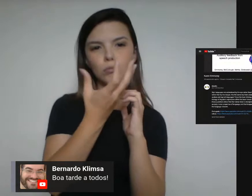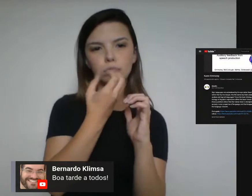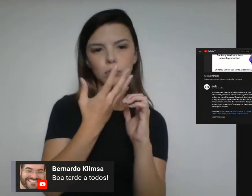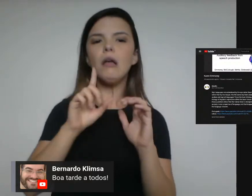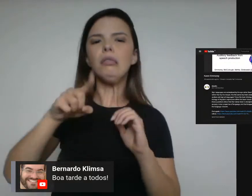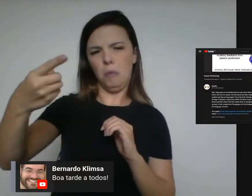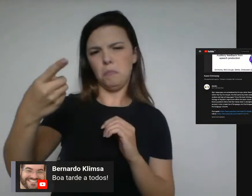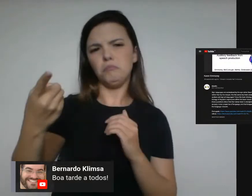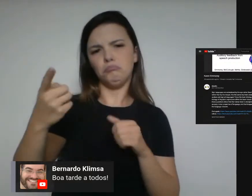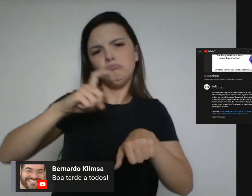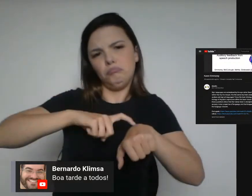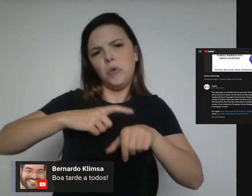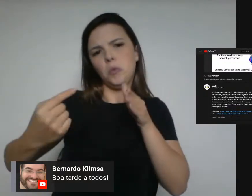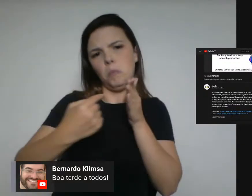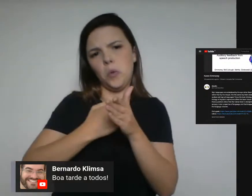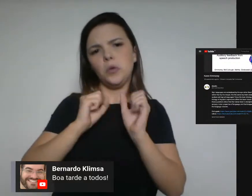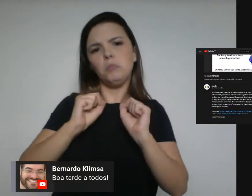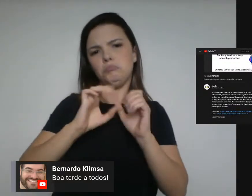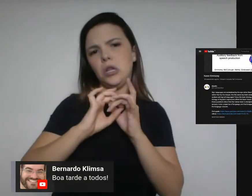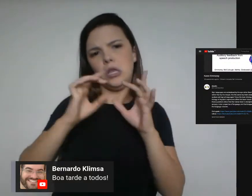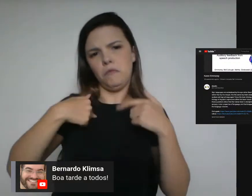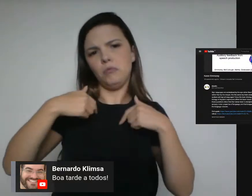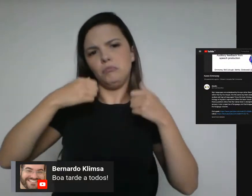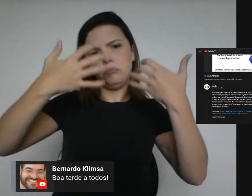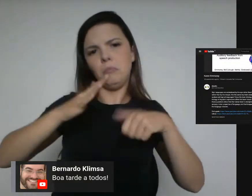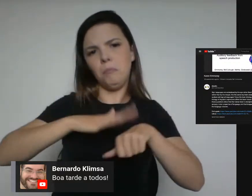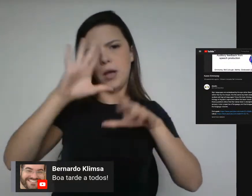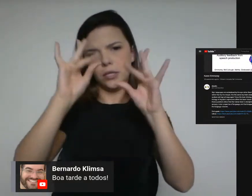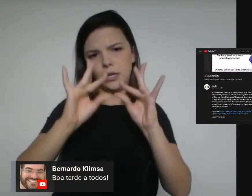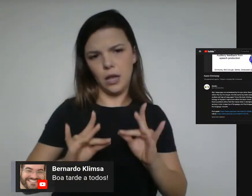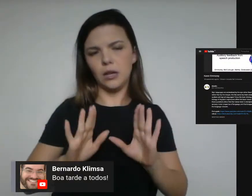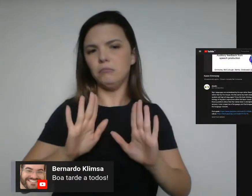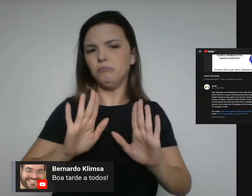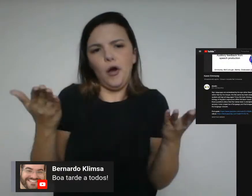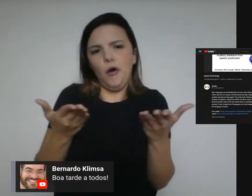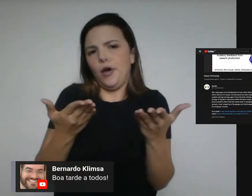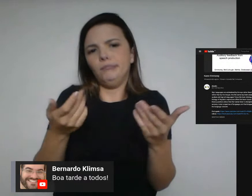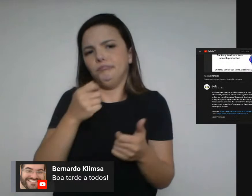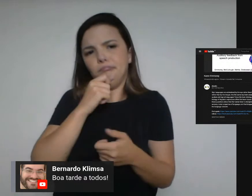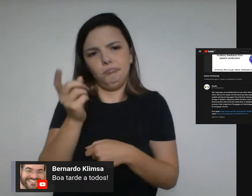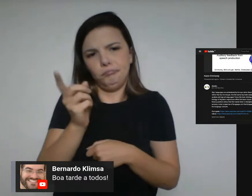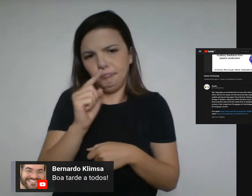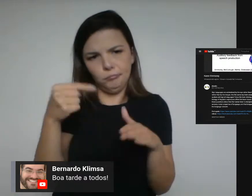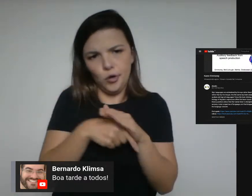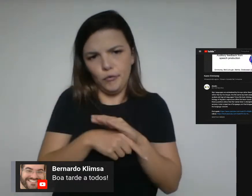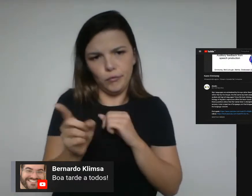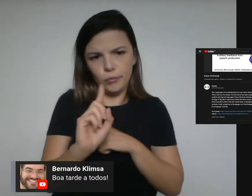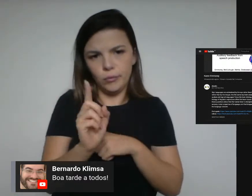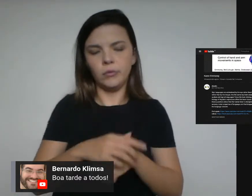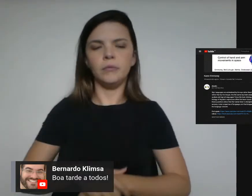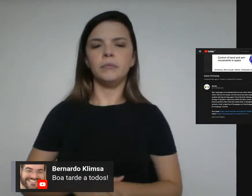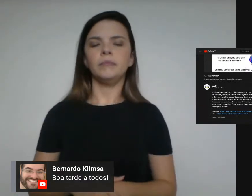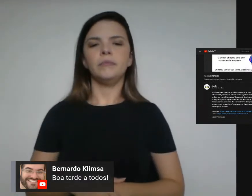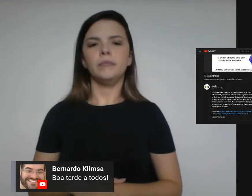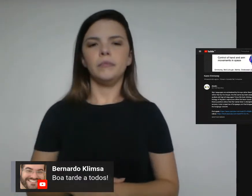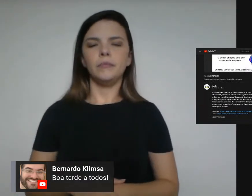if you're interested. We have an interesting possible explanation for that, but I'm not going to go into that now. Okay.